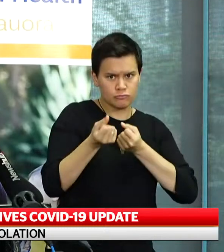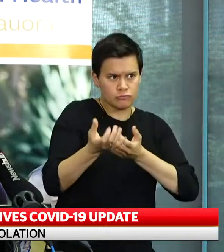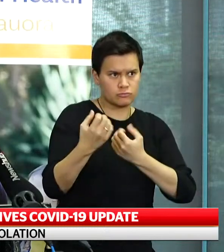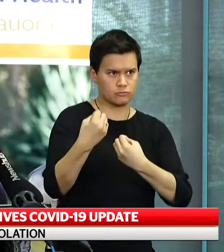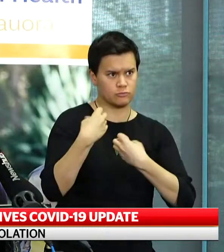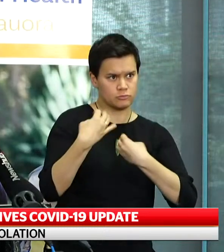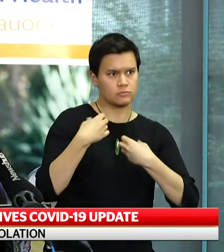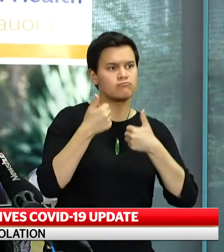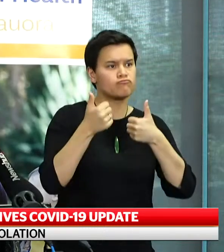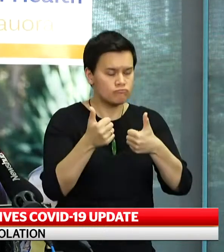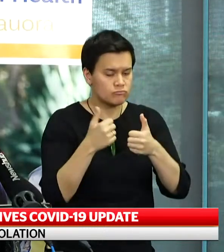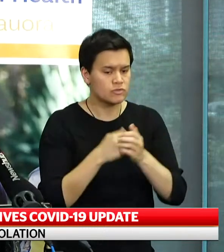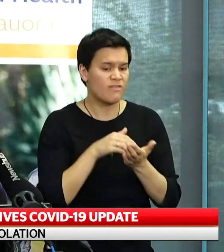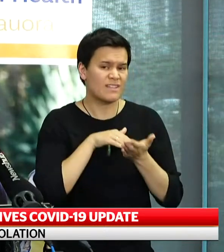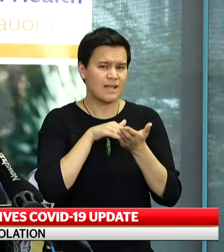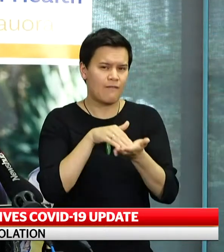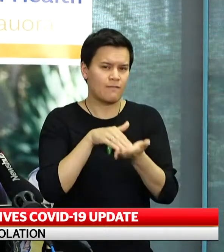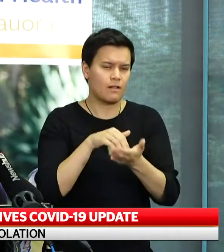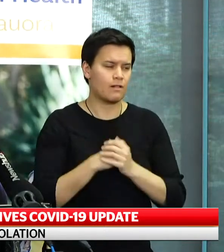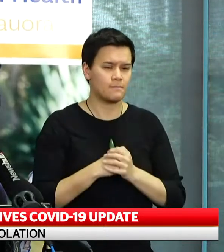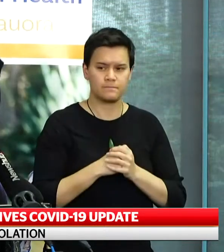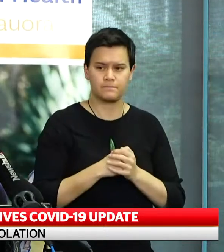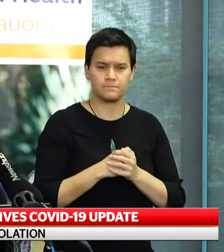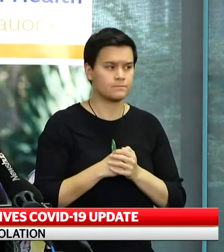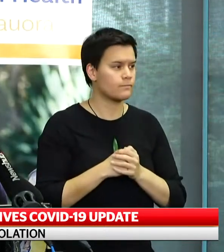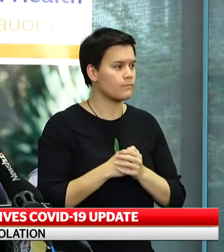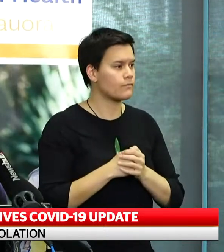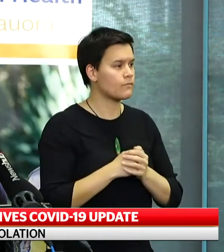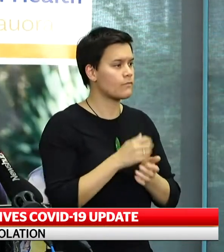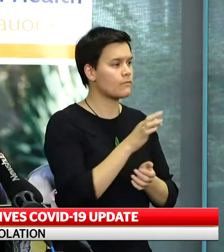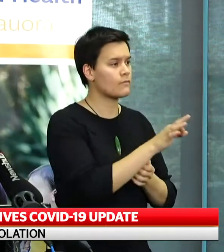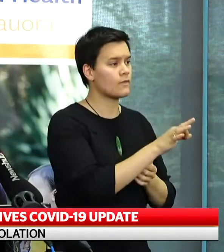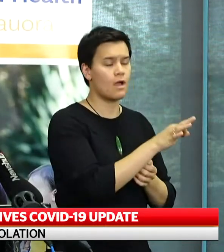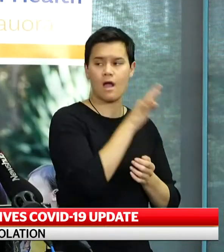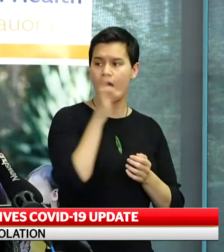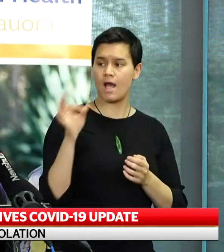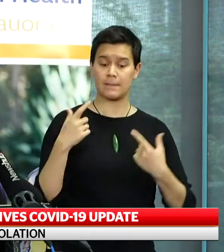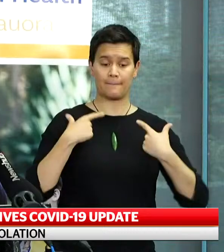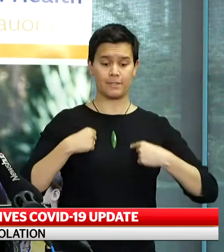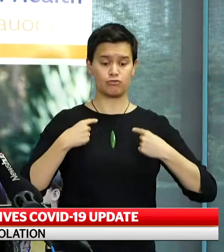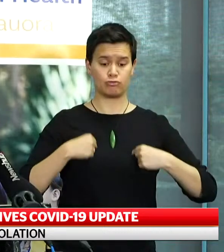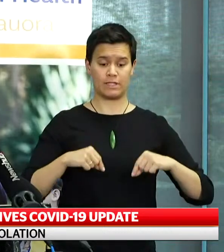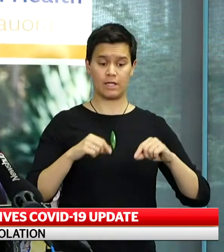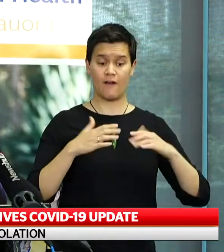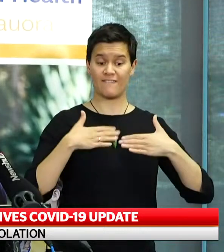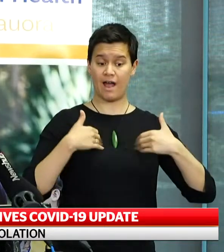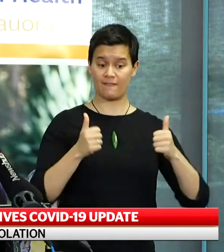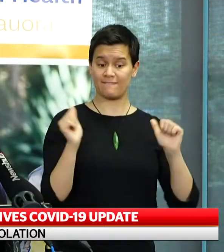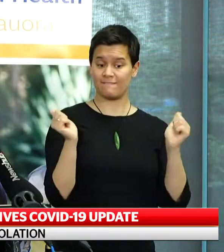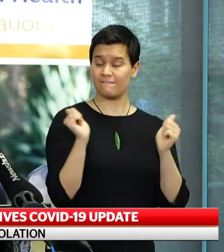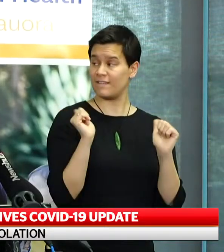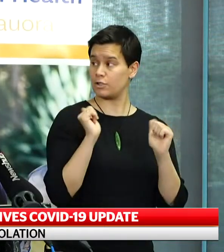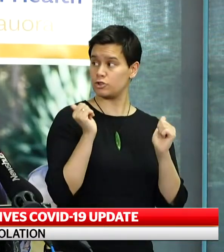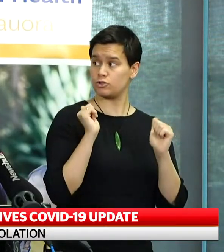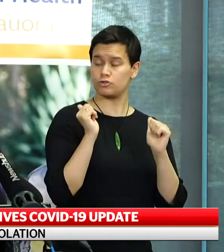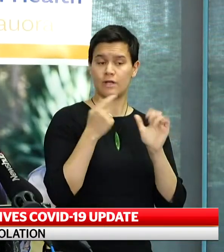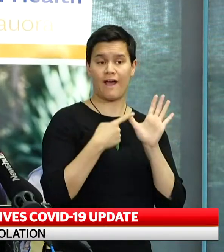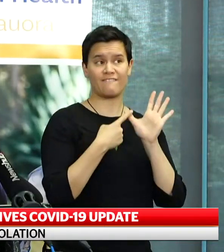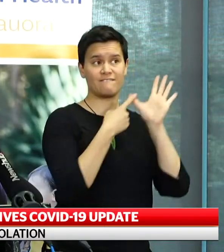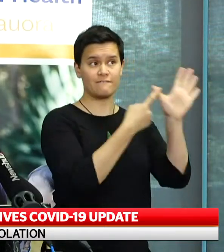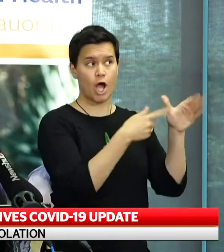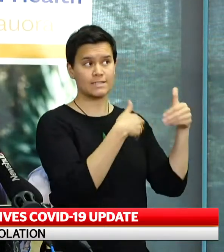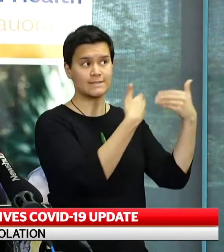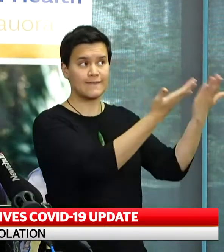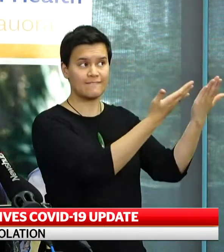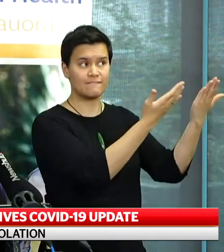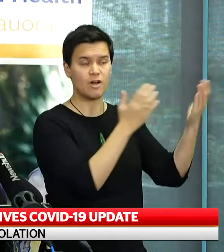number of cases and preventing any further transmission. Just a couple of Has your ministry provided any advice recently on travel bubbles either with Pacific